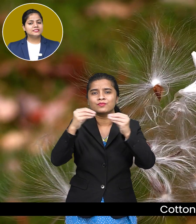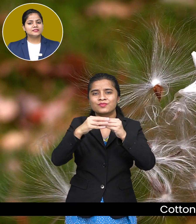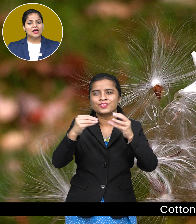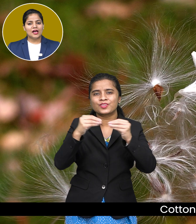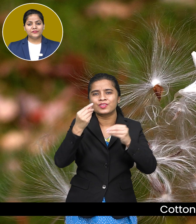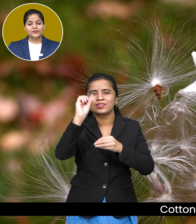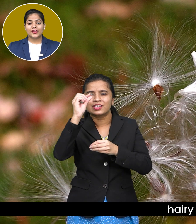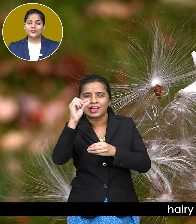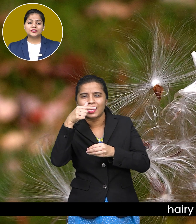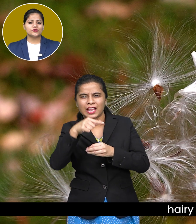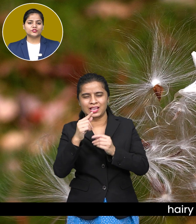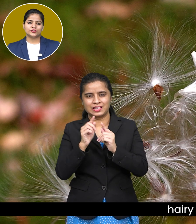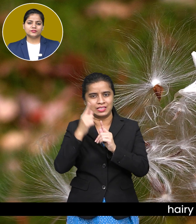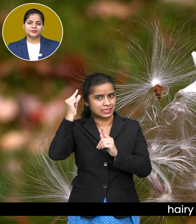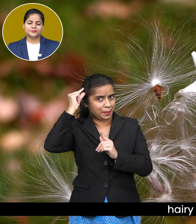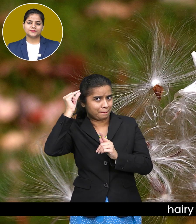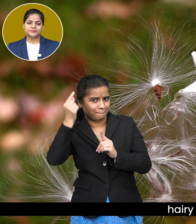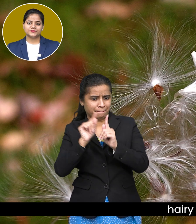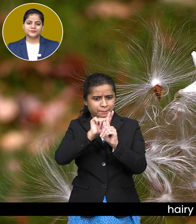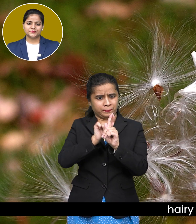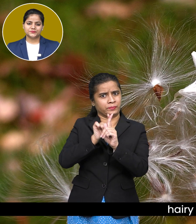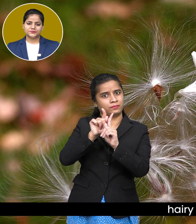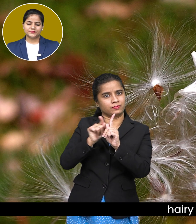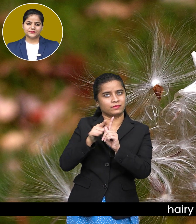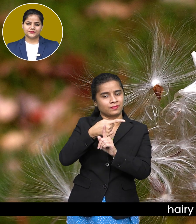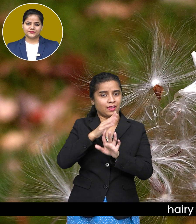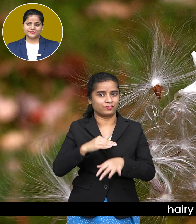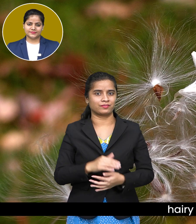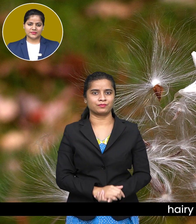Cotton seeds have hairy structures.